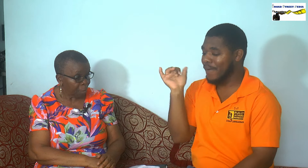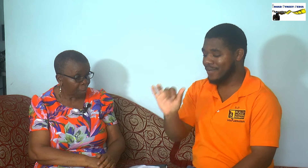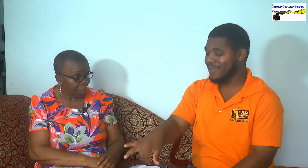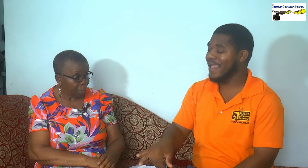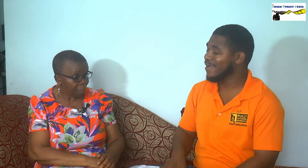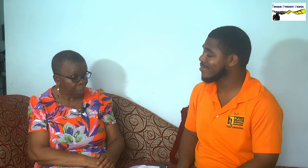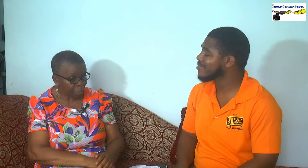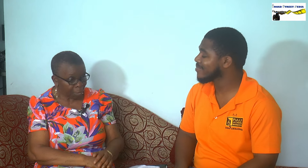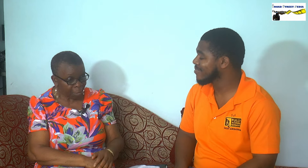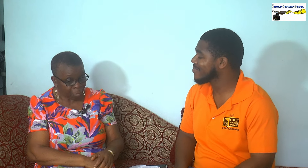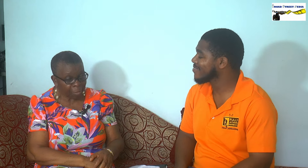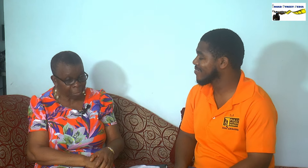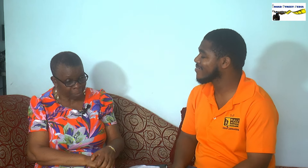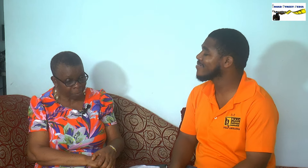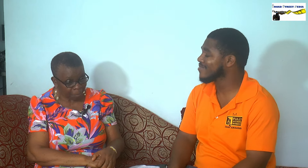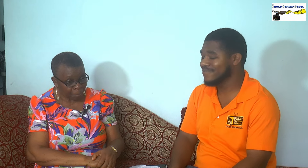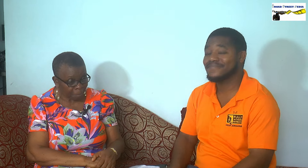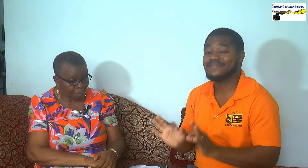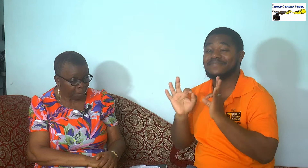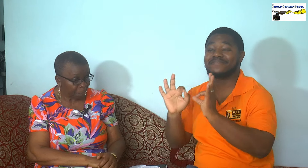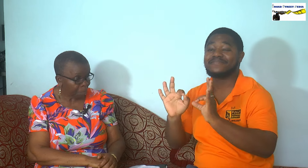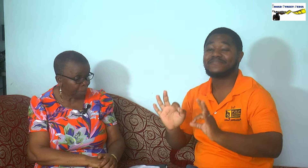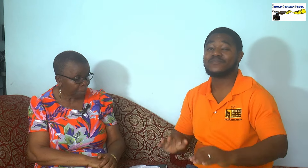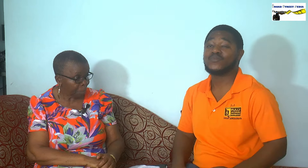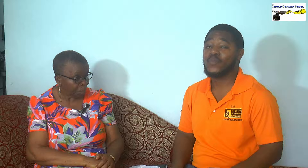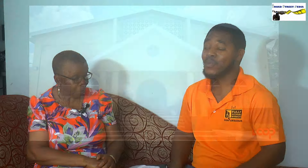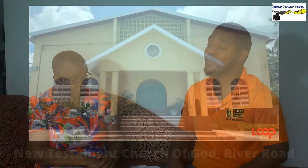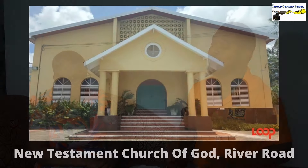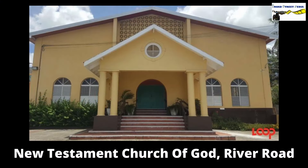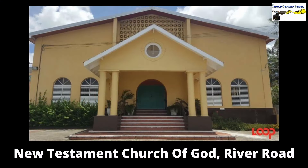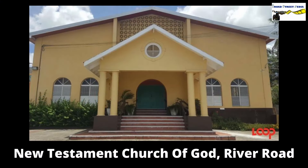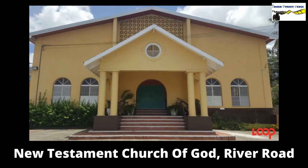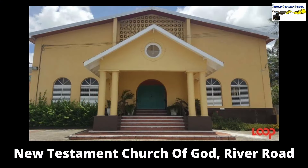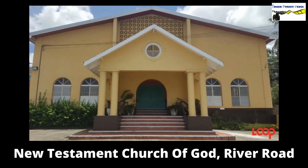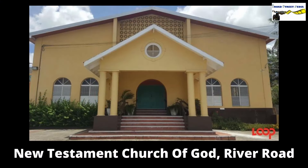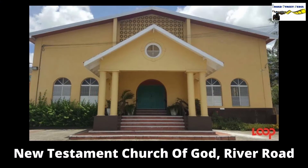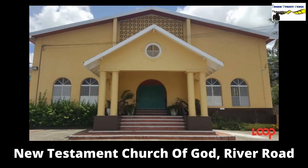I never forgot that. Oh, yeah. Great.